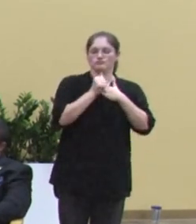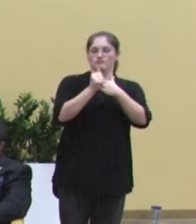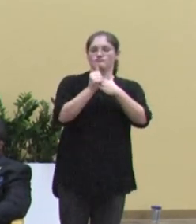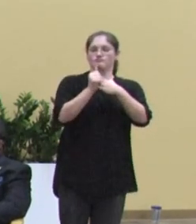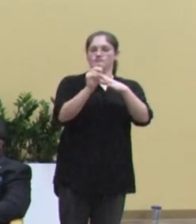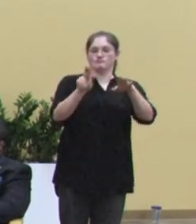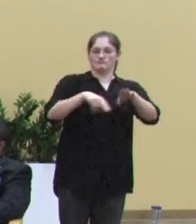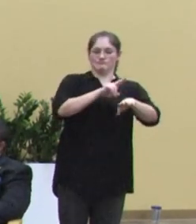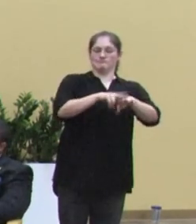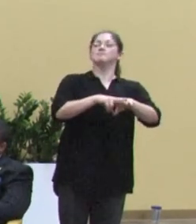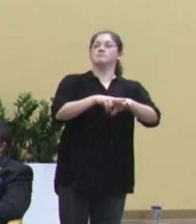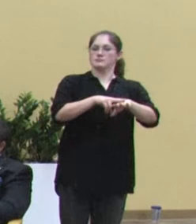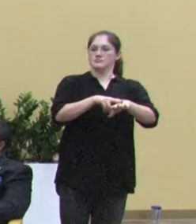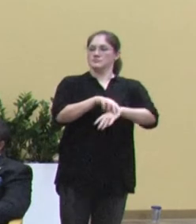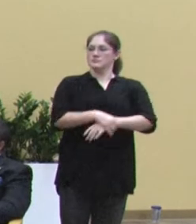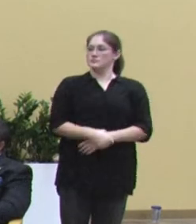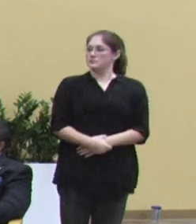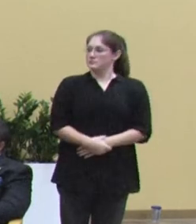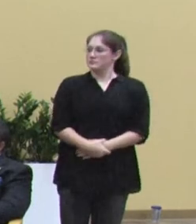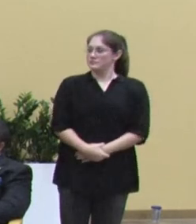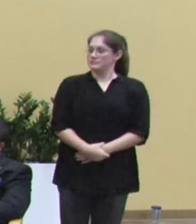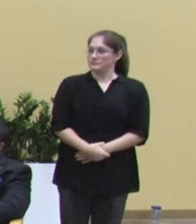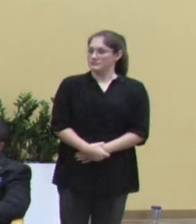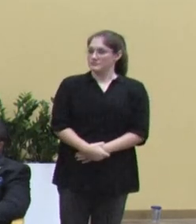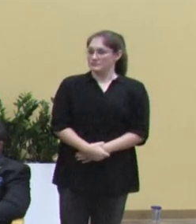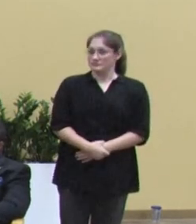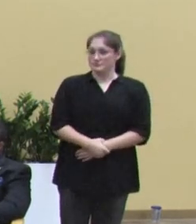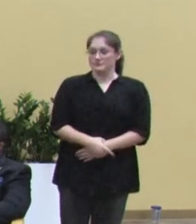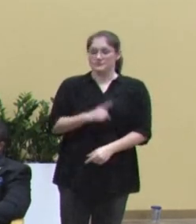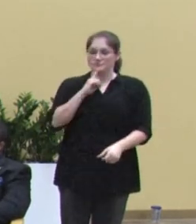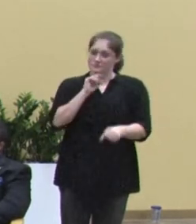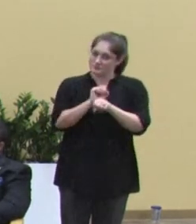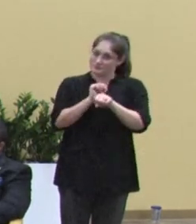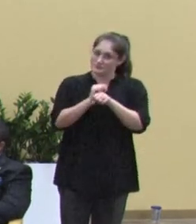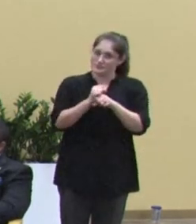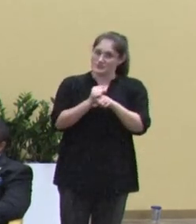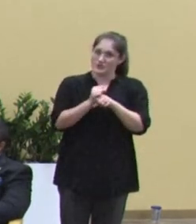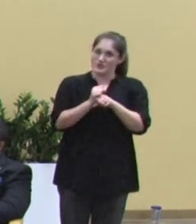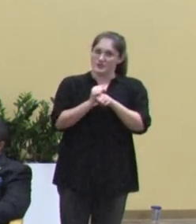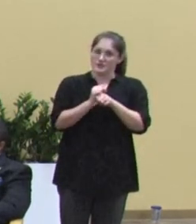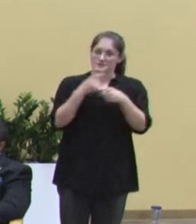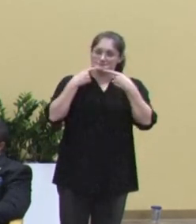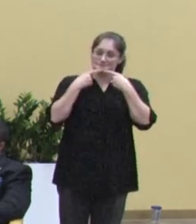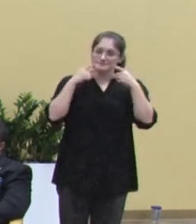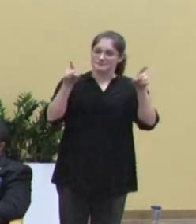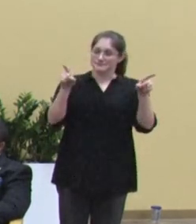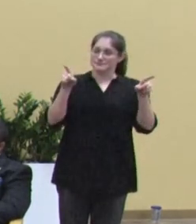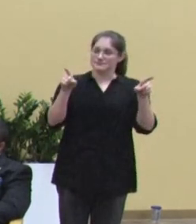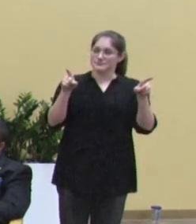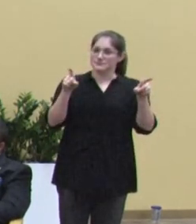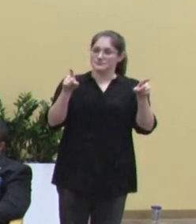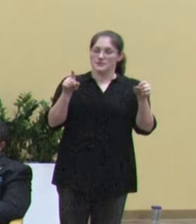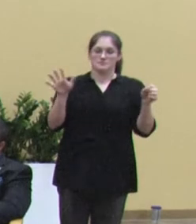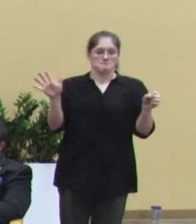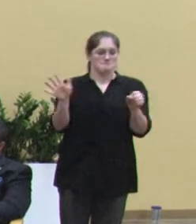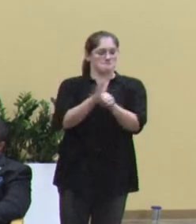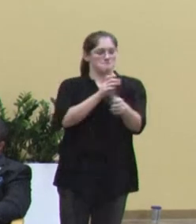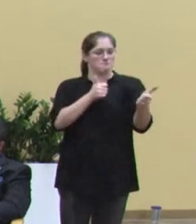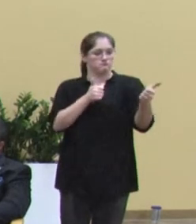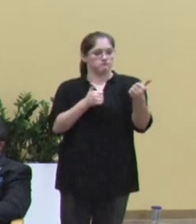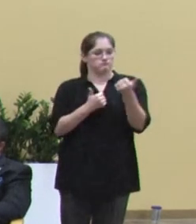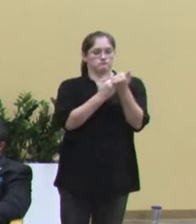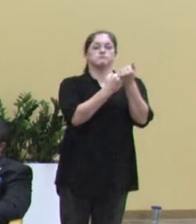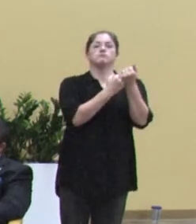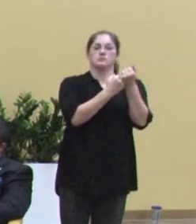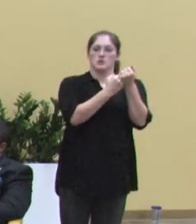actually stated, you can go to the website for the governor, that he fully backs women-owned businesses. What